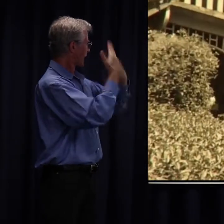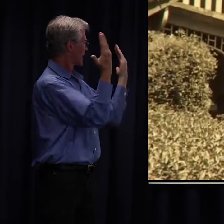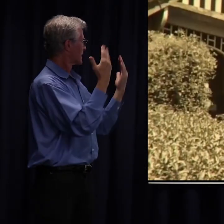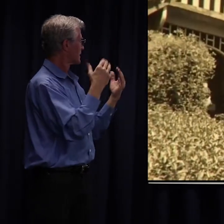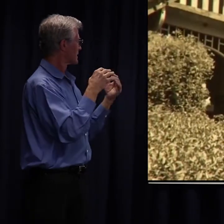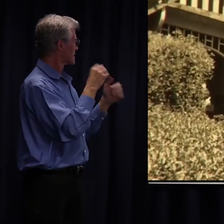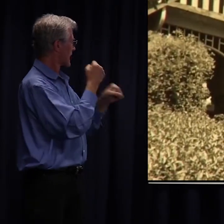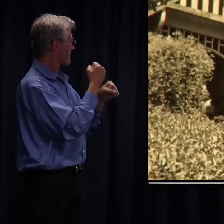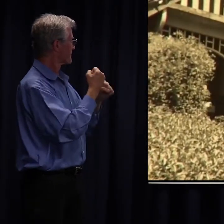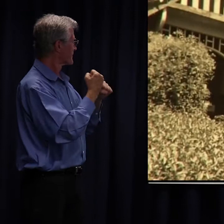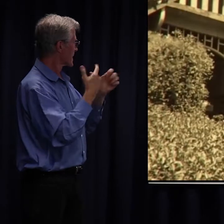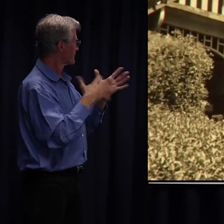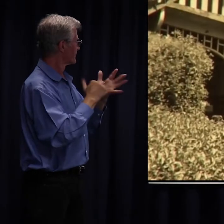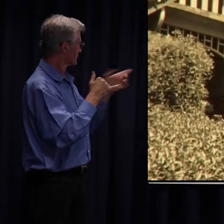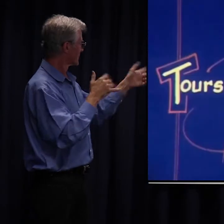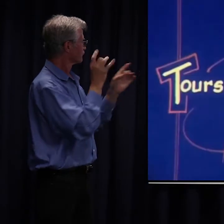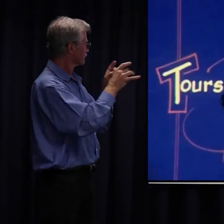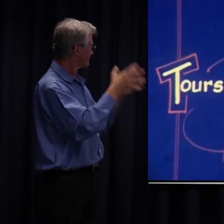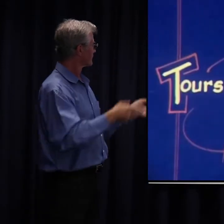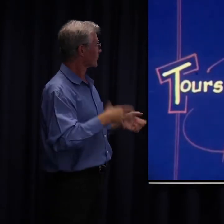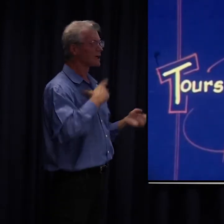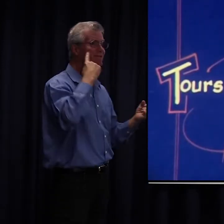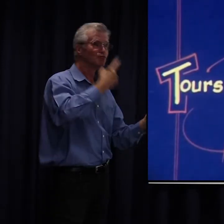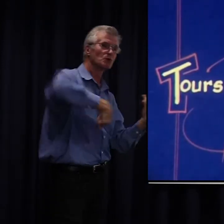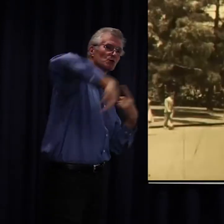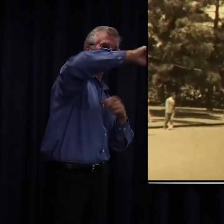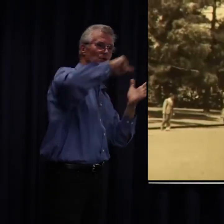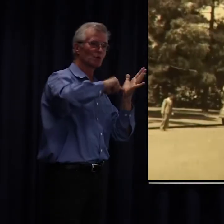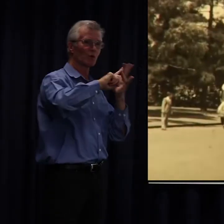Anyway. You can see this is the first day of the Games, the Australian Deaf Games, and you can see